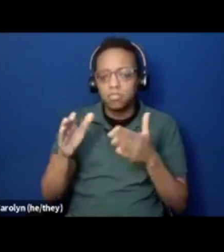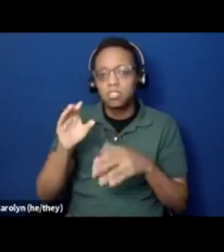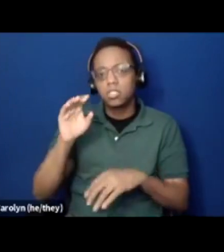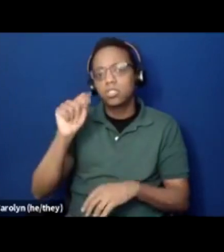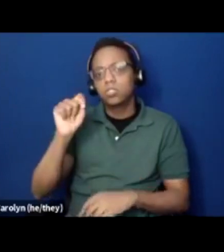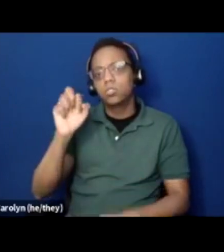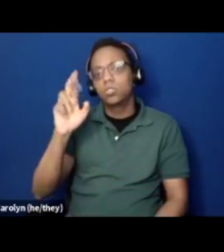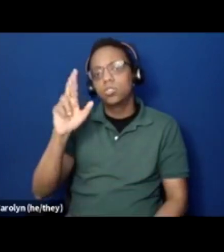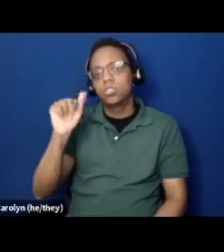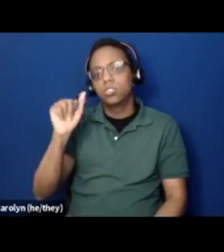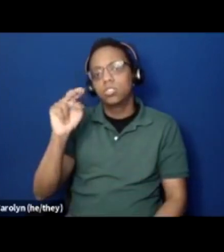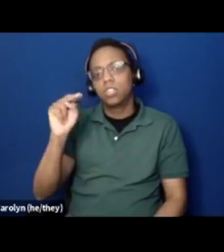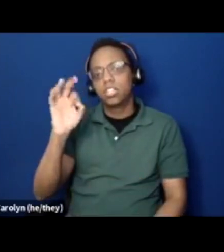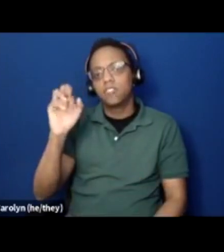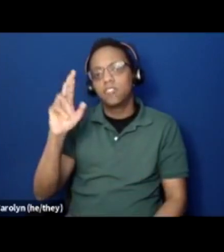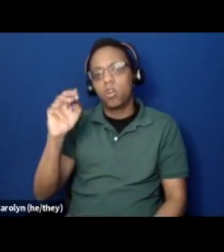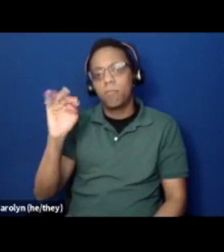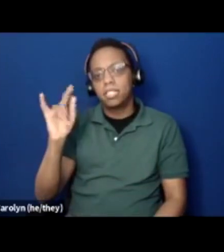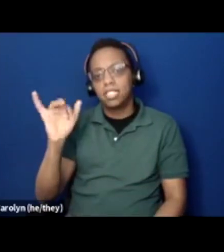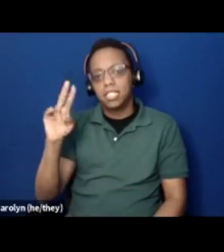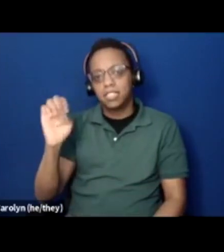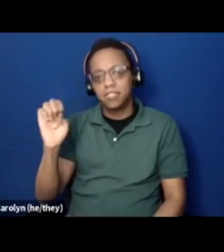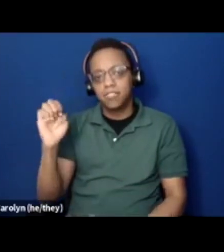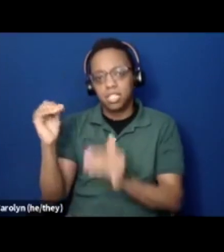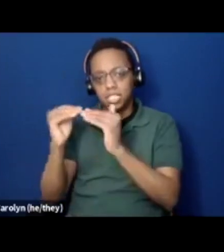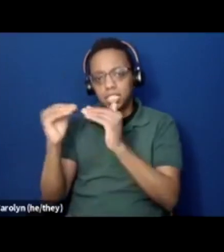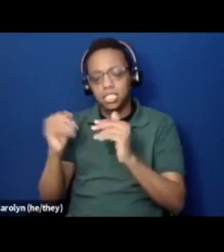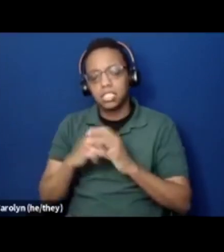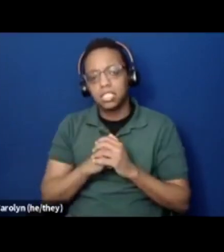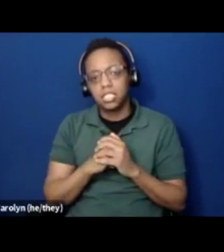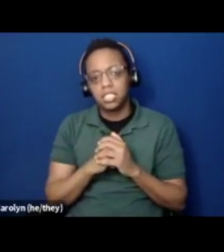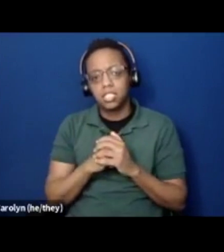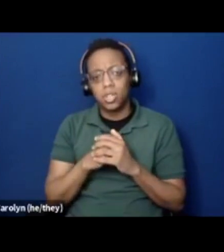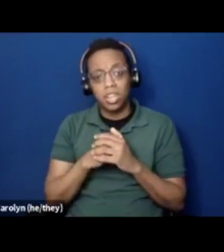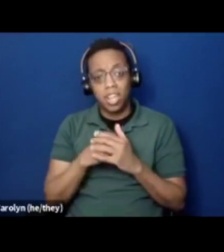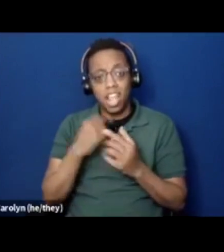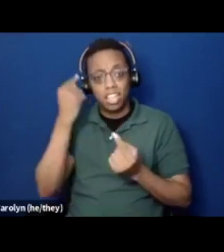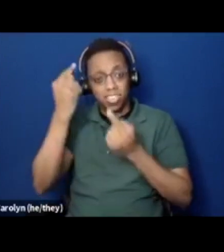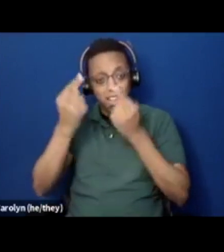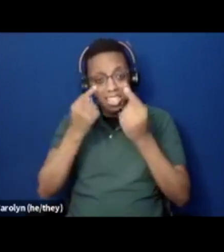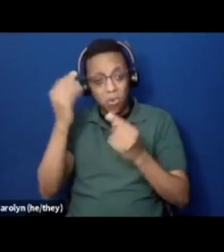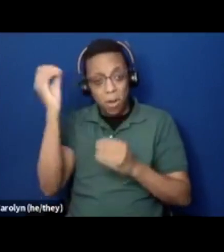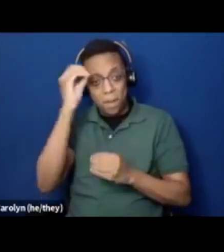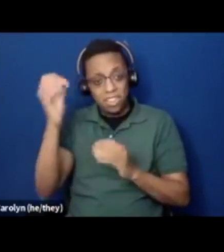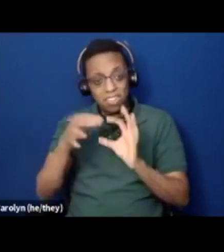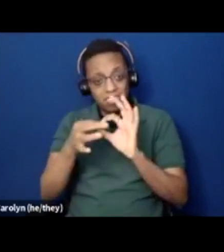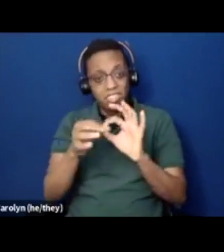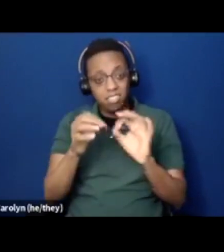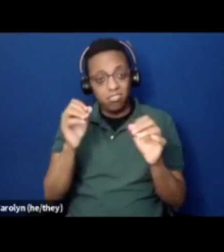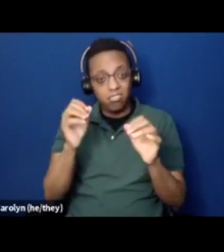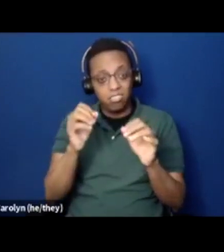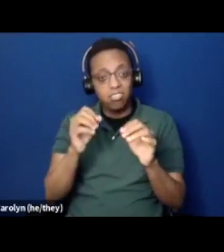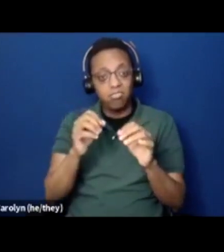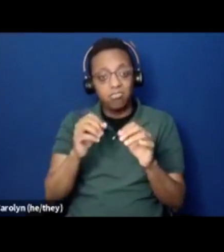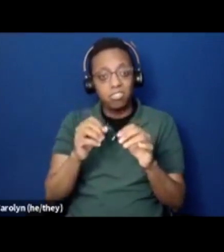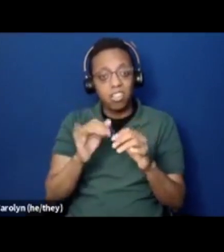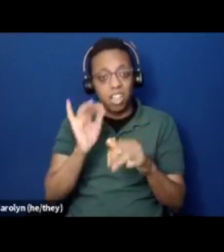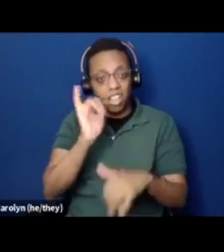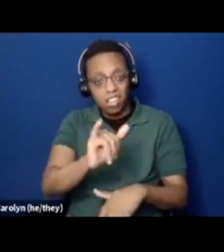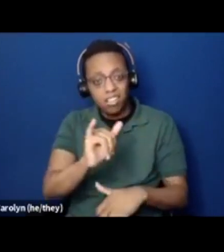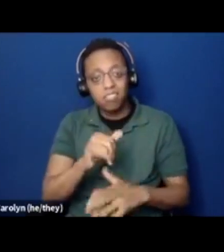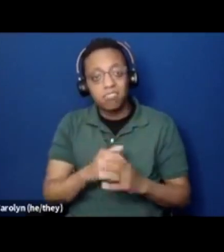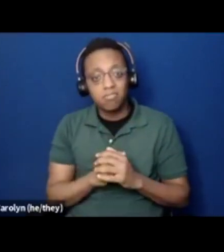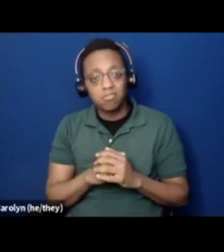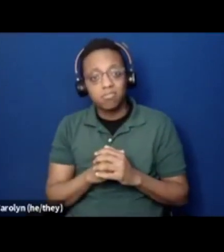thoughts or opinions around transformative justice and how that could be a thing in response to